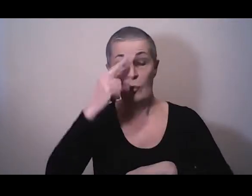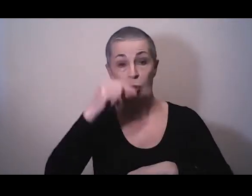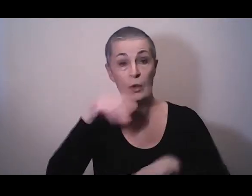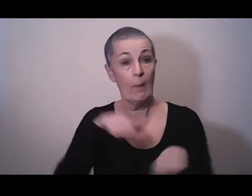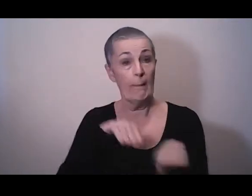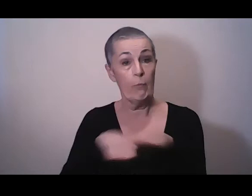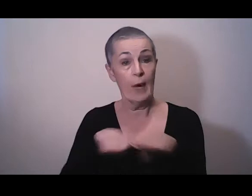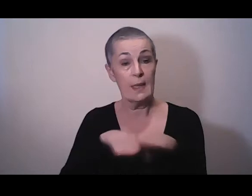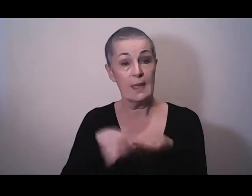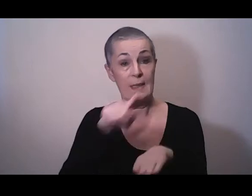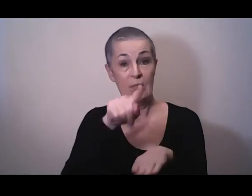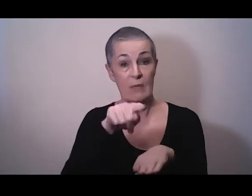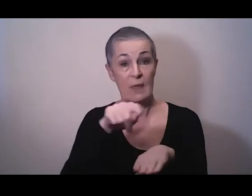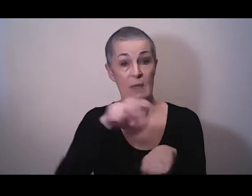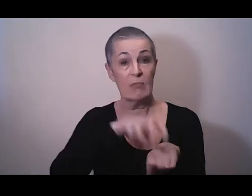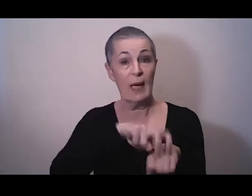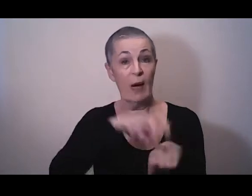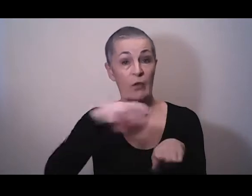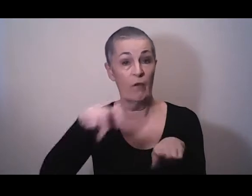not always practical.